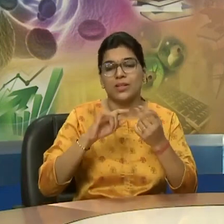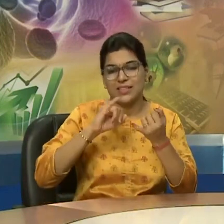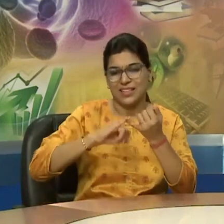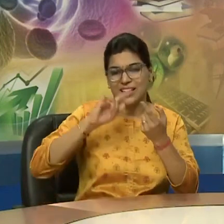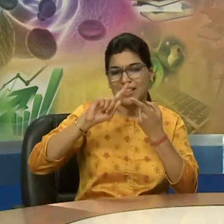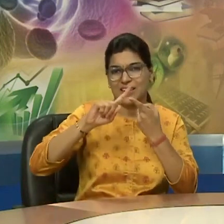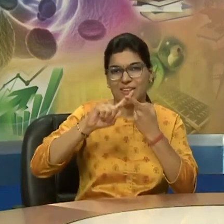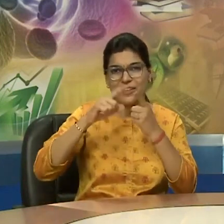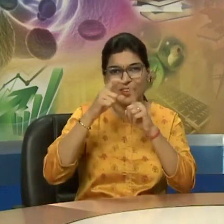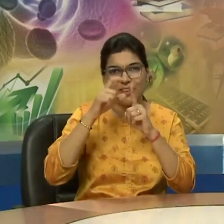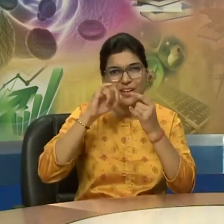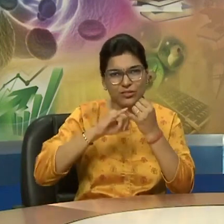its